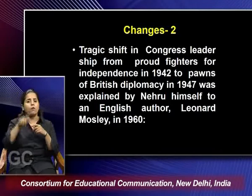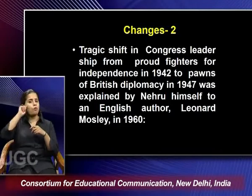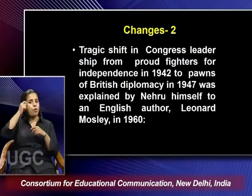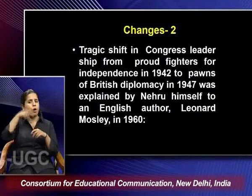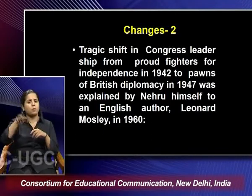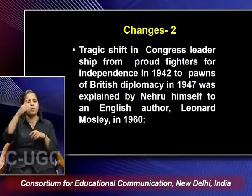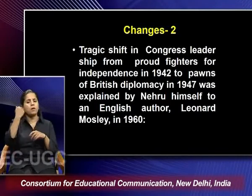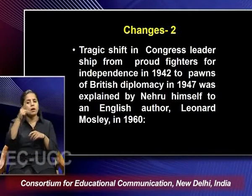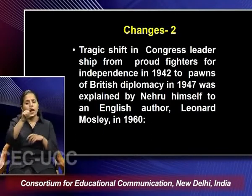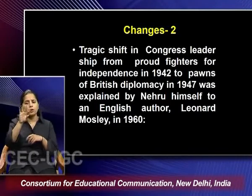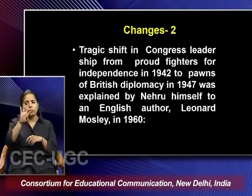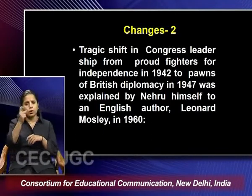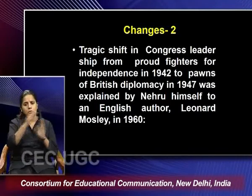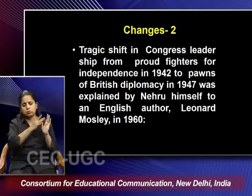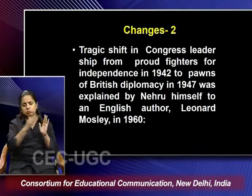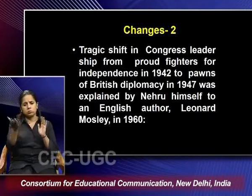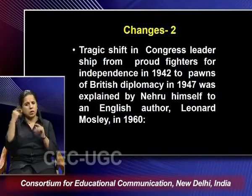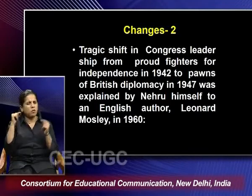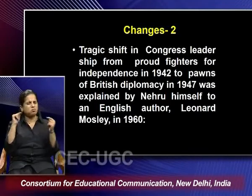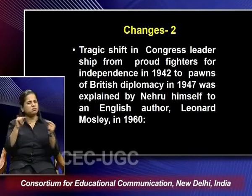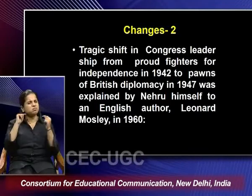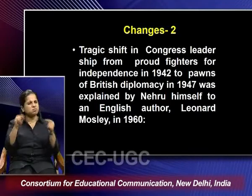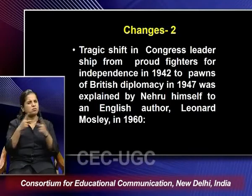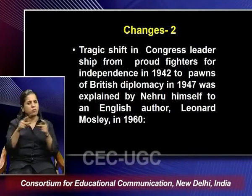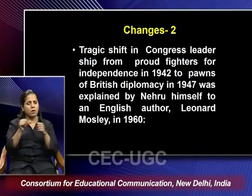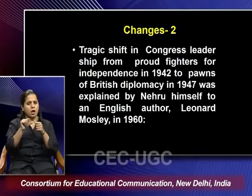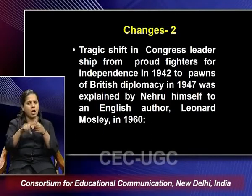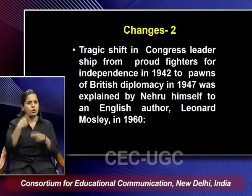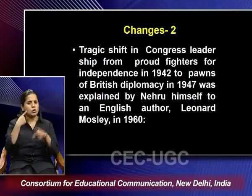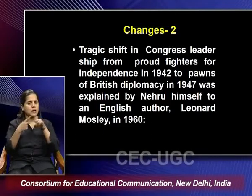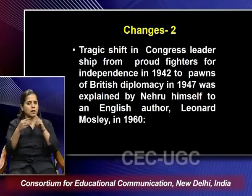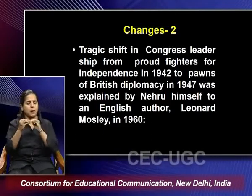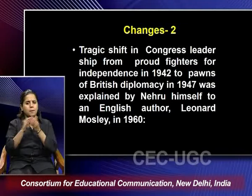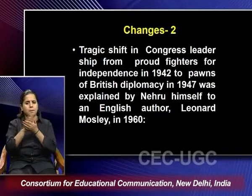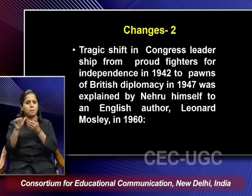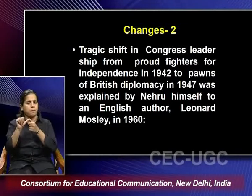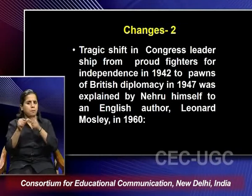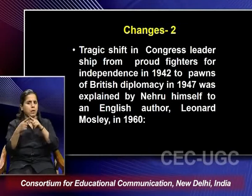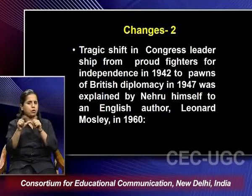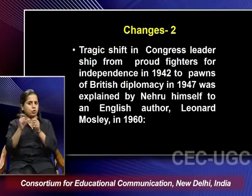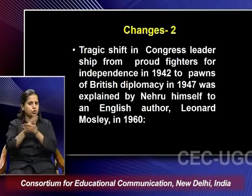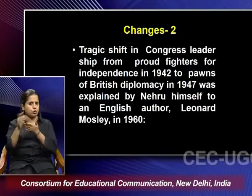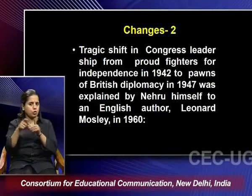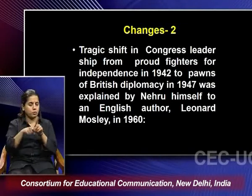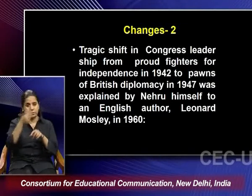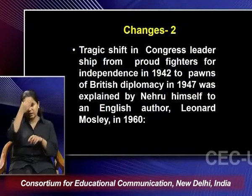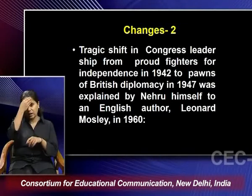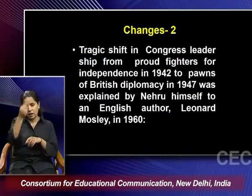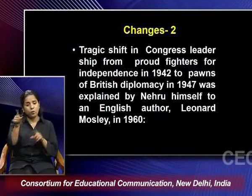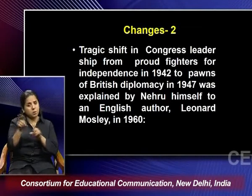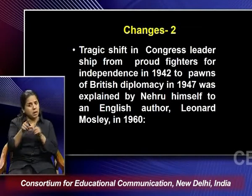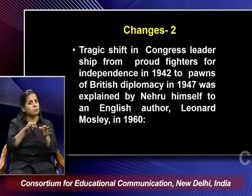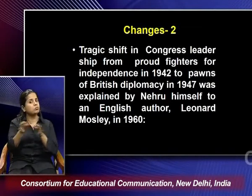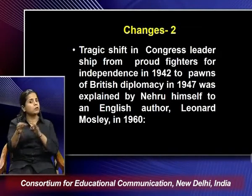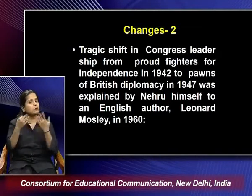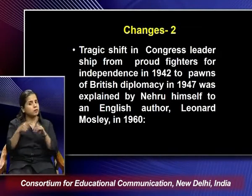in 1947, as has been argued by Ajit Bhattacharya ji. And Nehru also explained